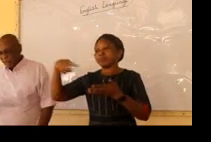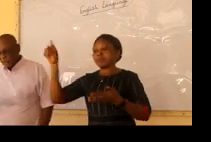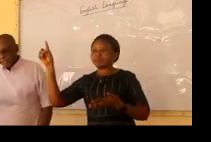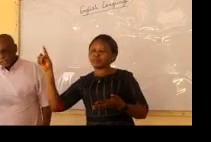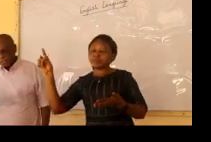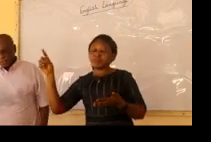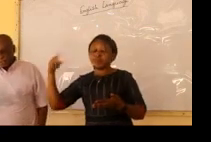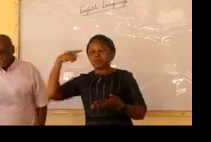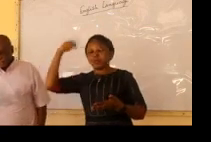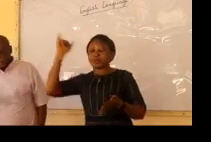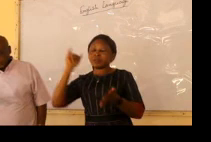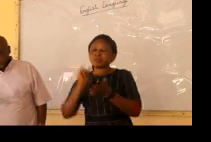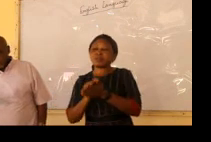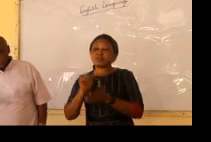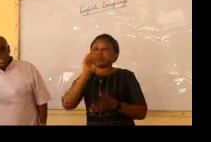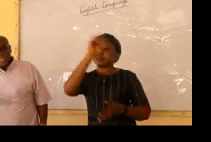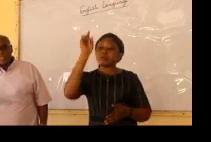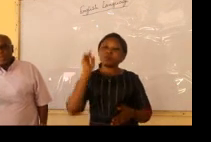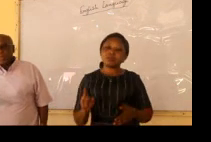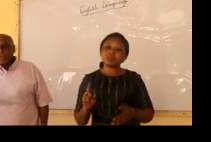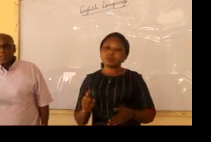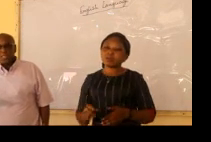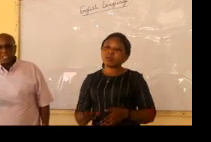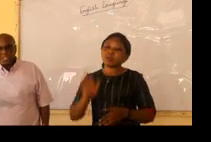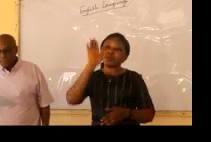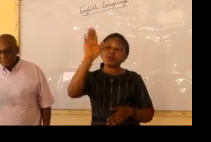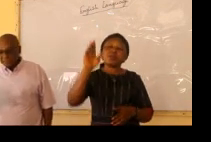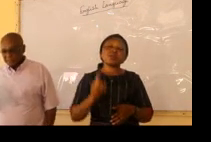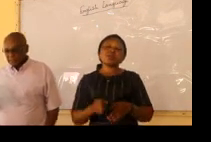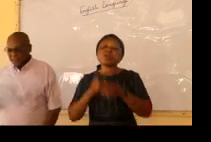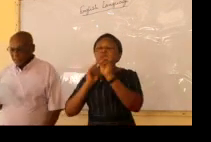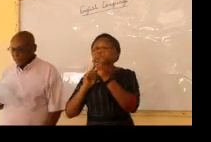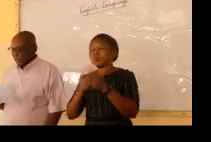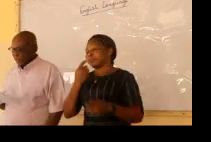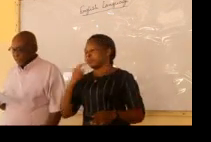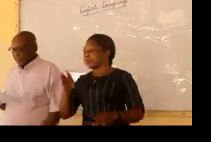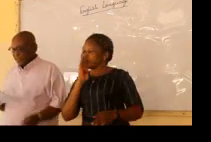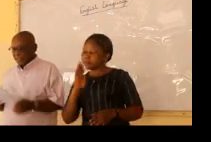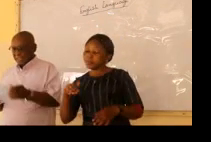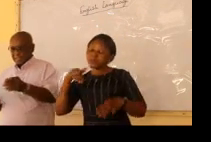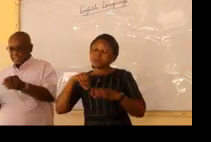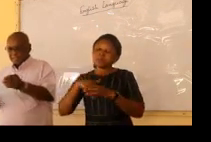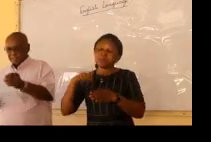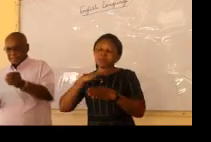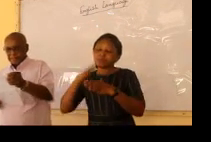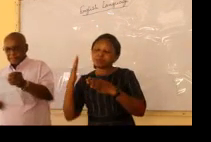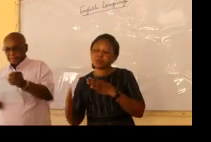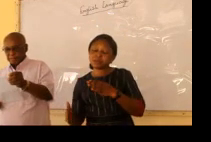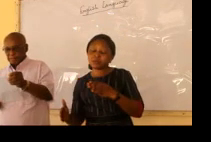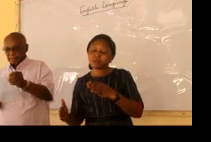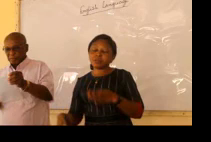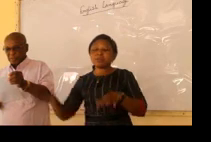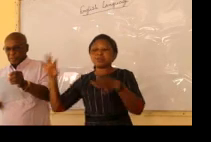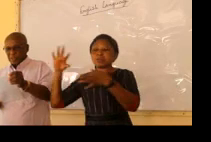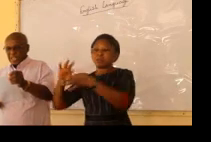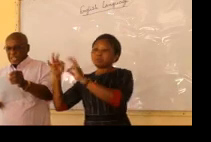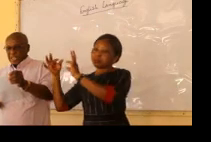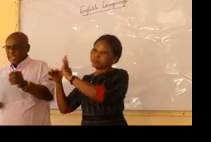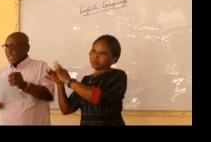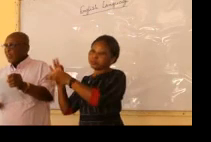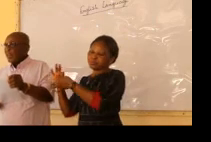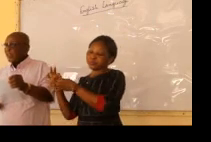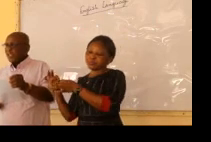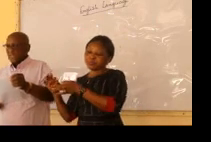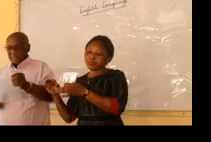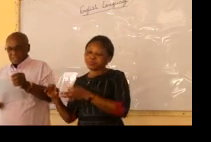for that question. So your answer must be in complete sentences.